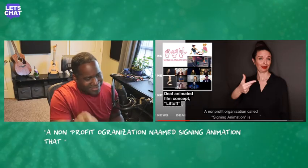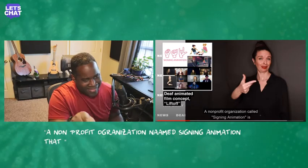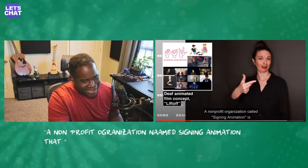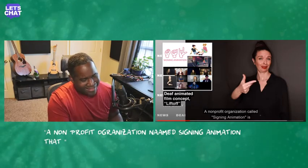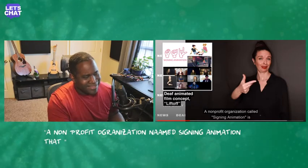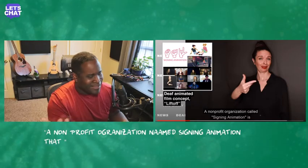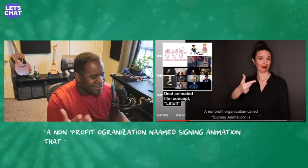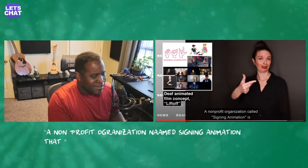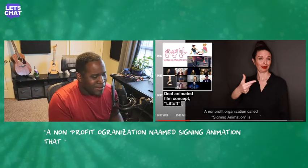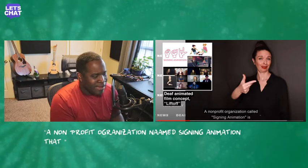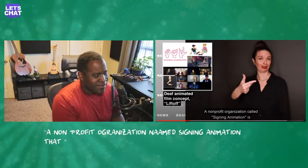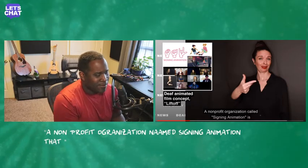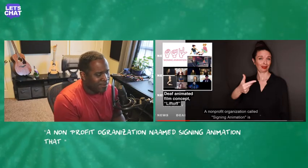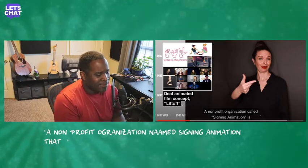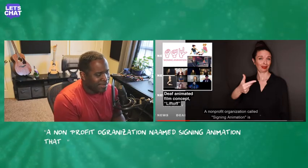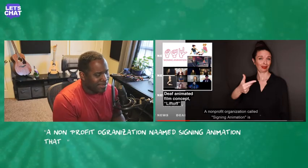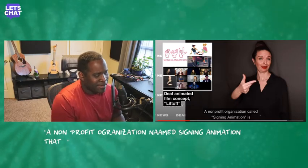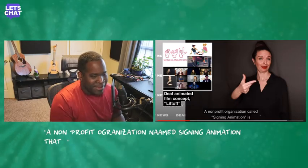that.